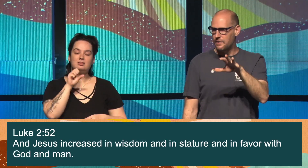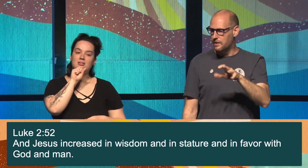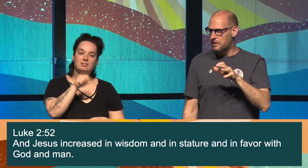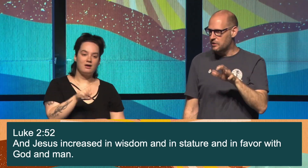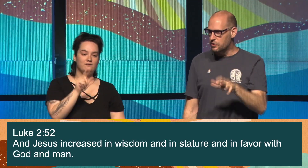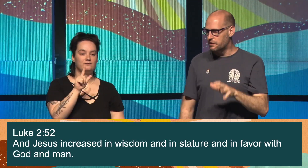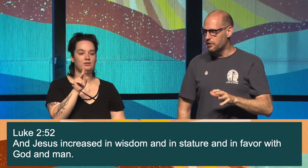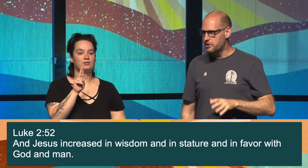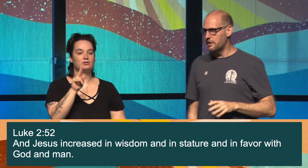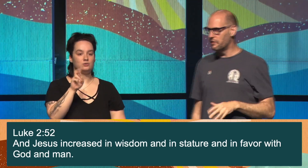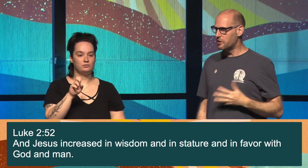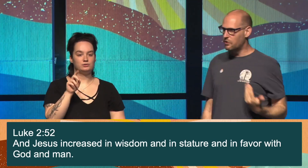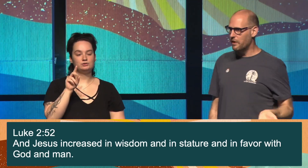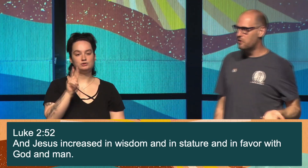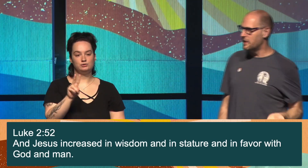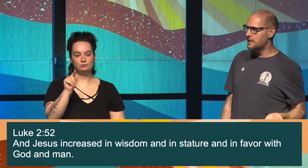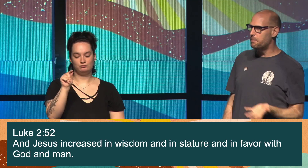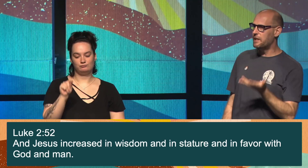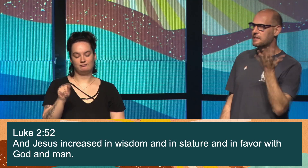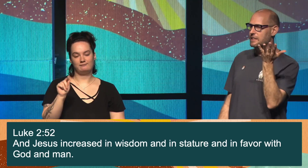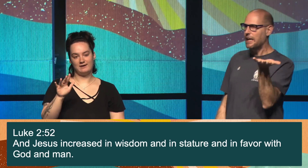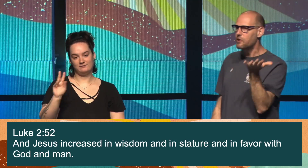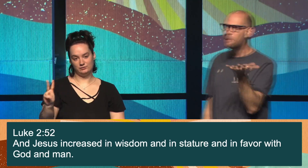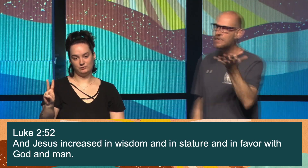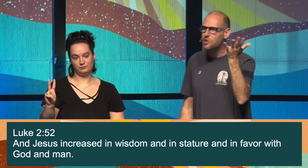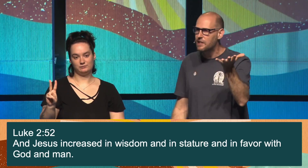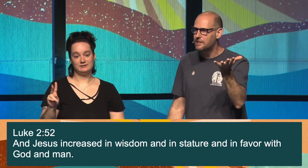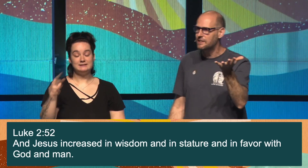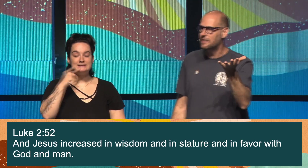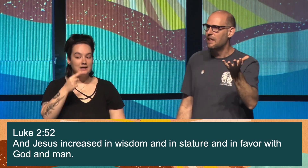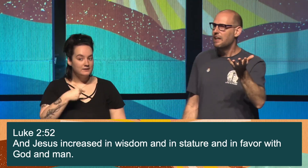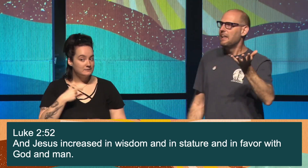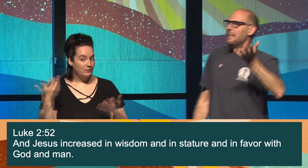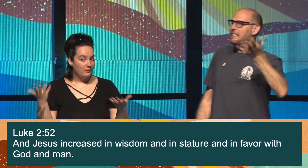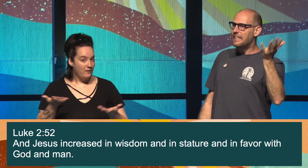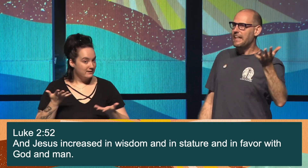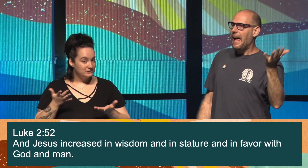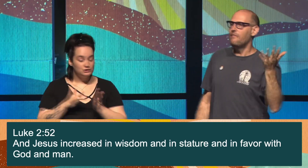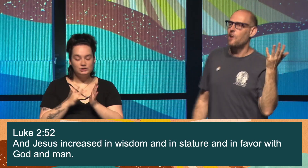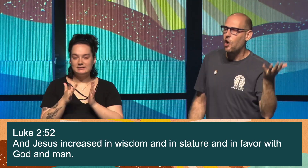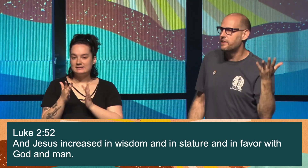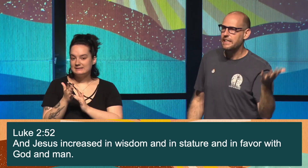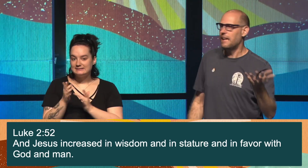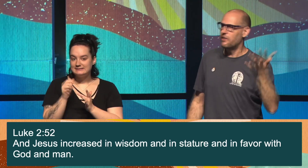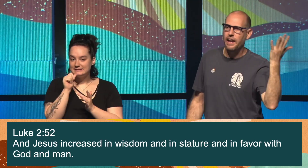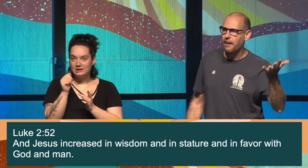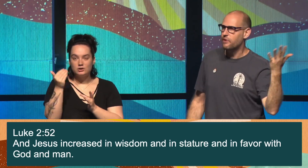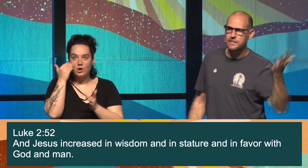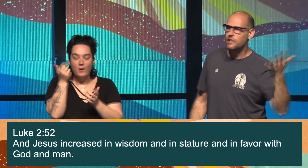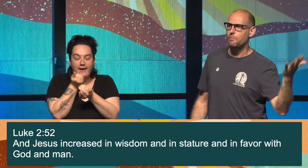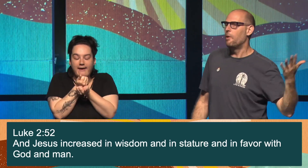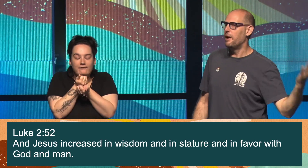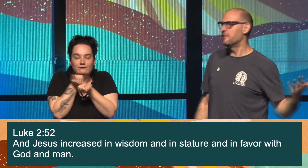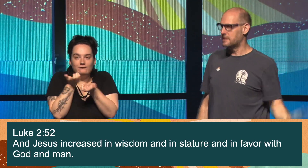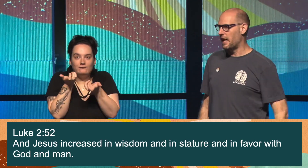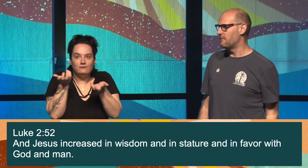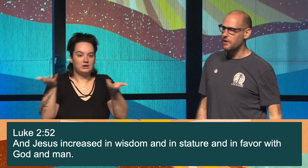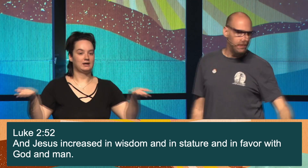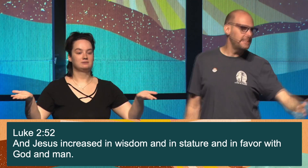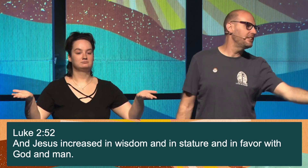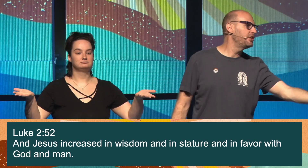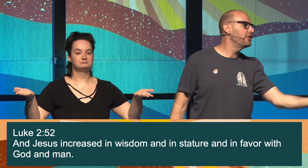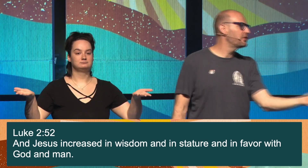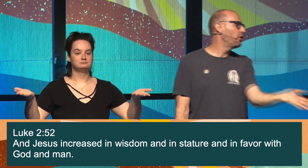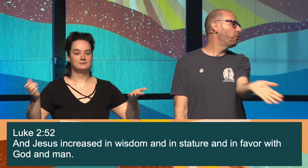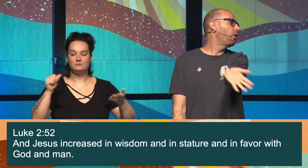we get in Luke's version of the story of Jesus because it tells me that Jesus didn't have it all together at every single moment of his life, that he